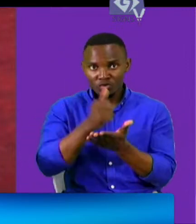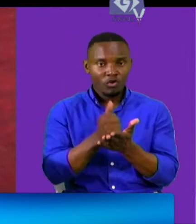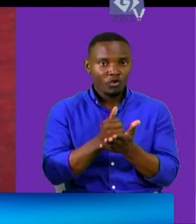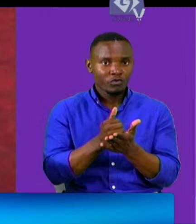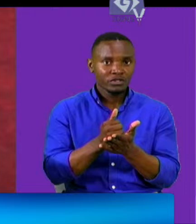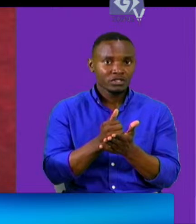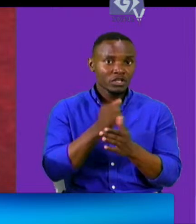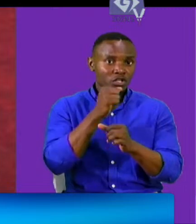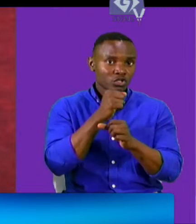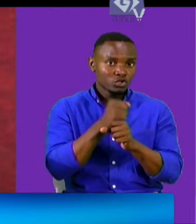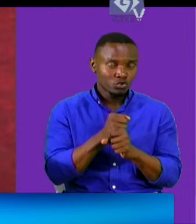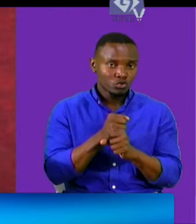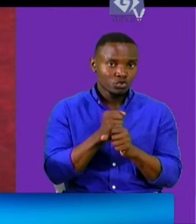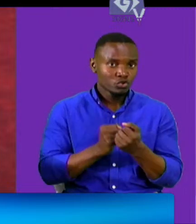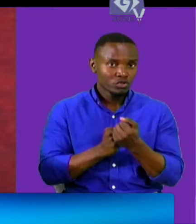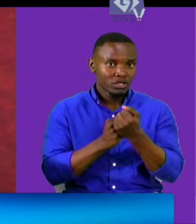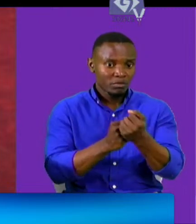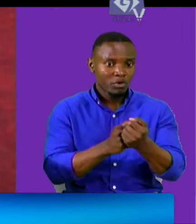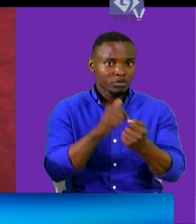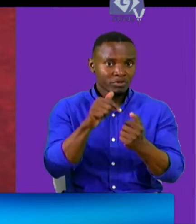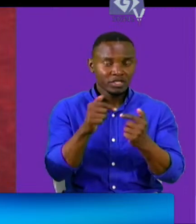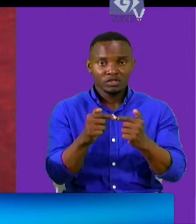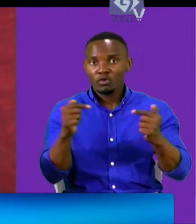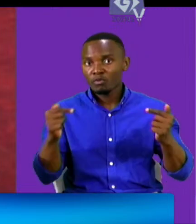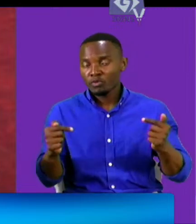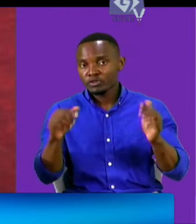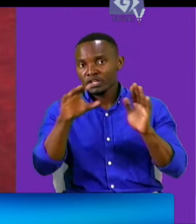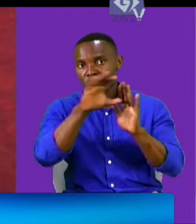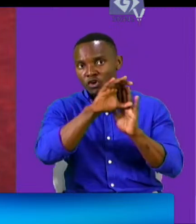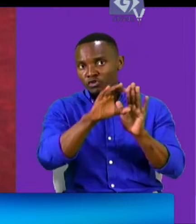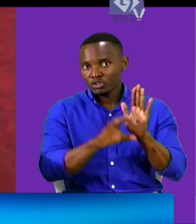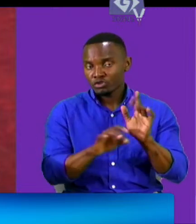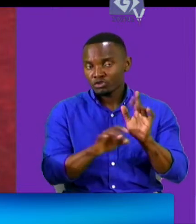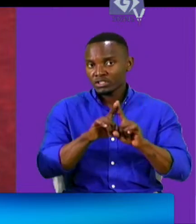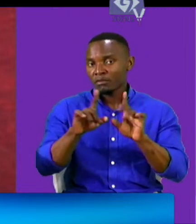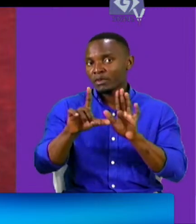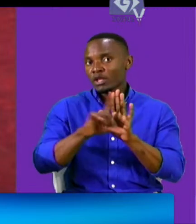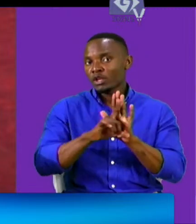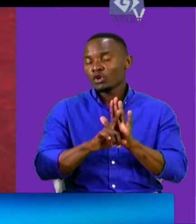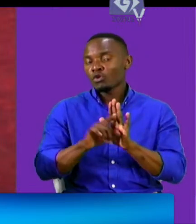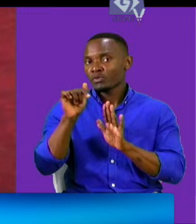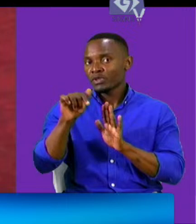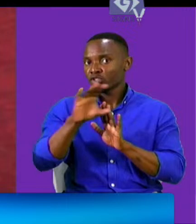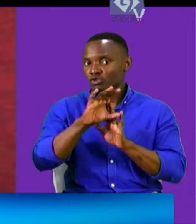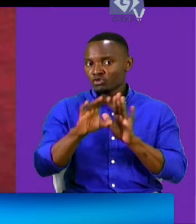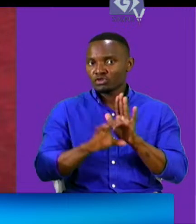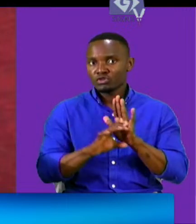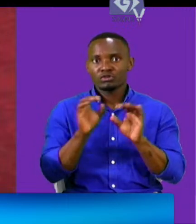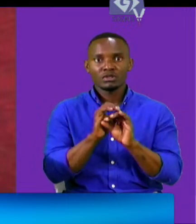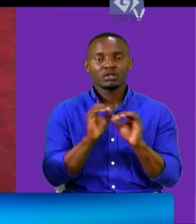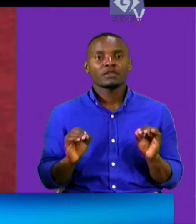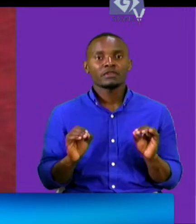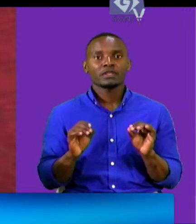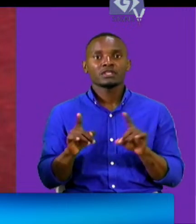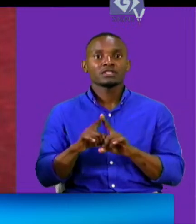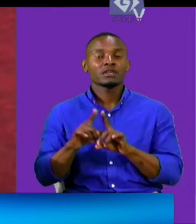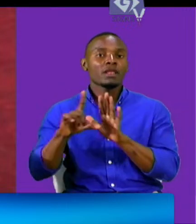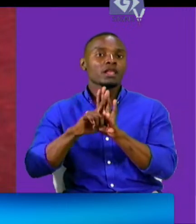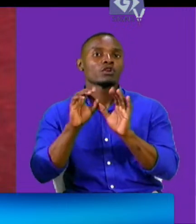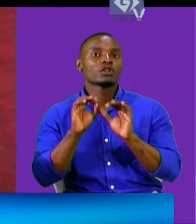such a decision contravenes the Constitution and the law and is therefore unconstitutional, illegal, and